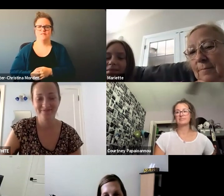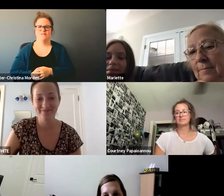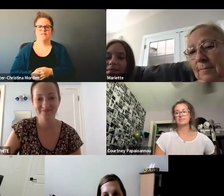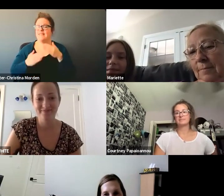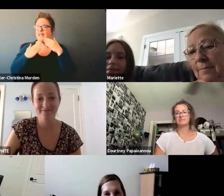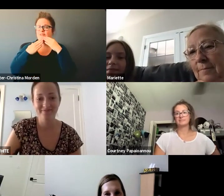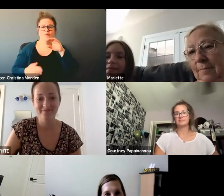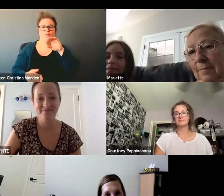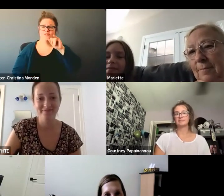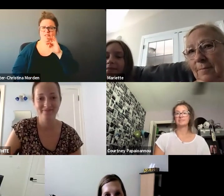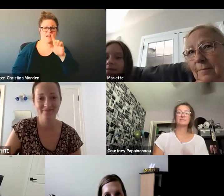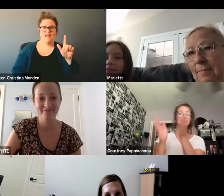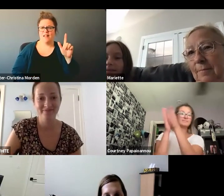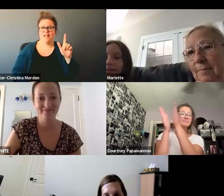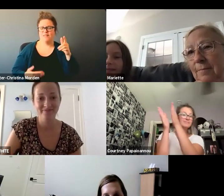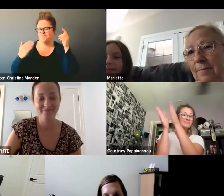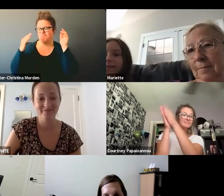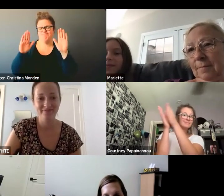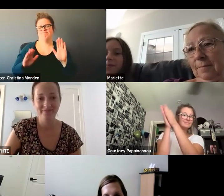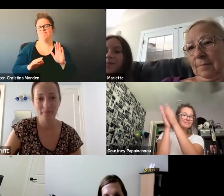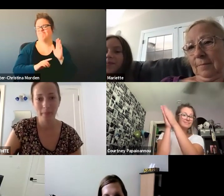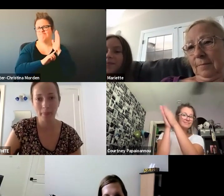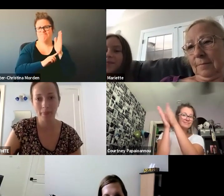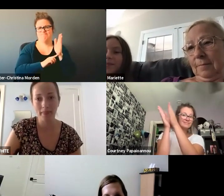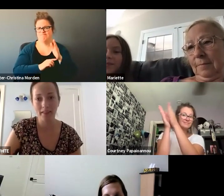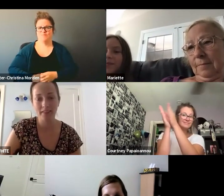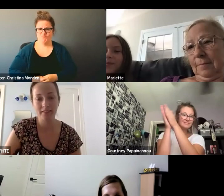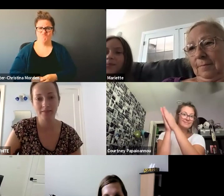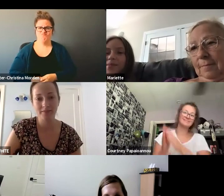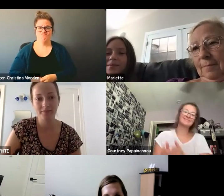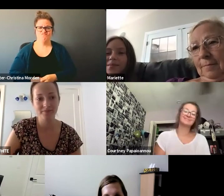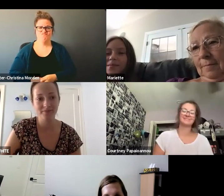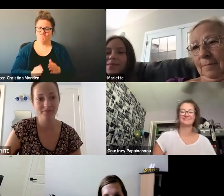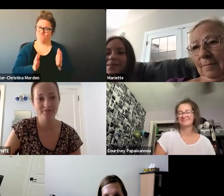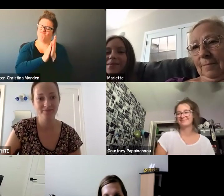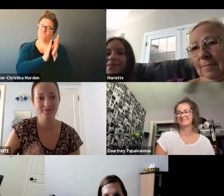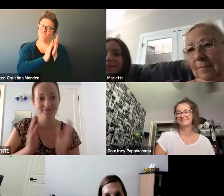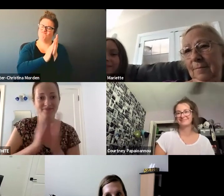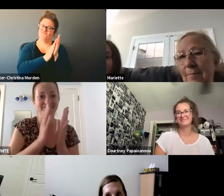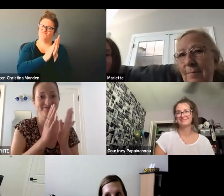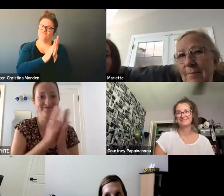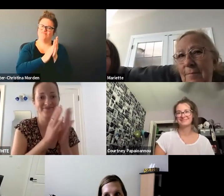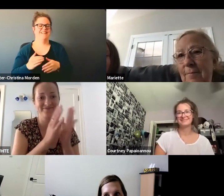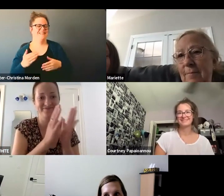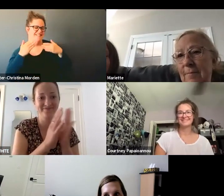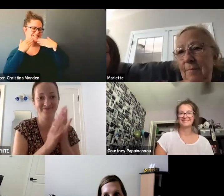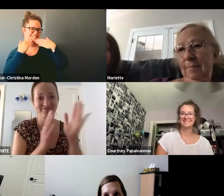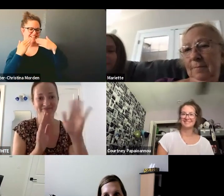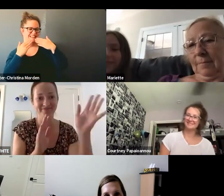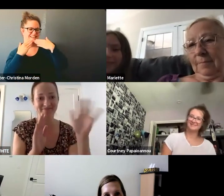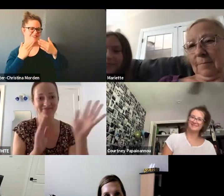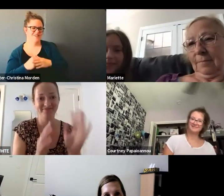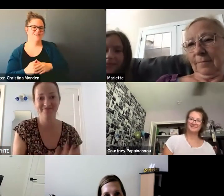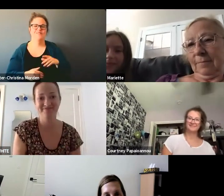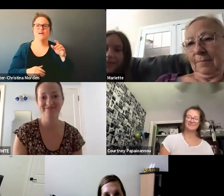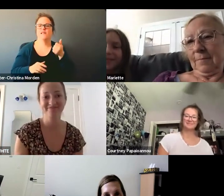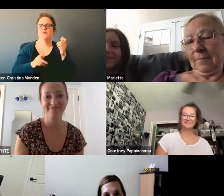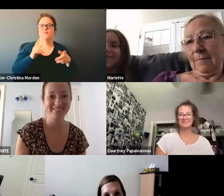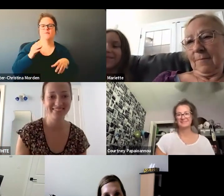Janelle. This has Yes. been super great. And Great. here's Yeah, all around. thank you very much, Janelle.